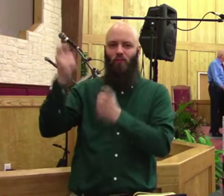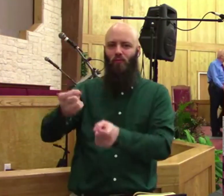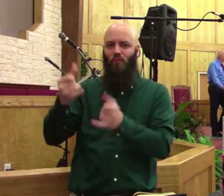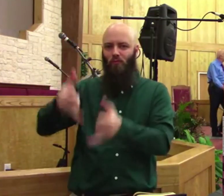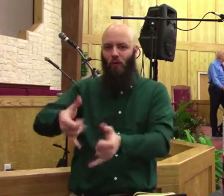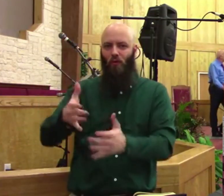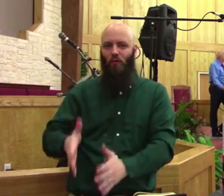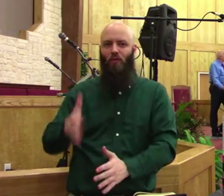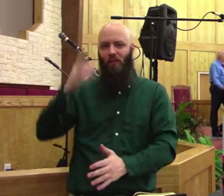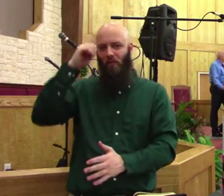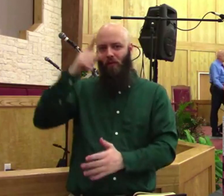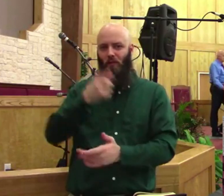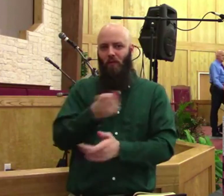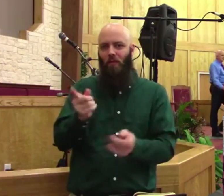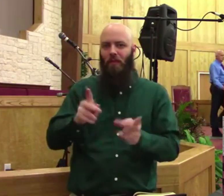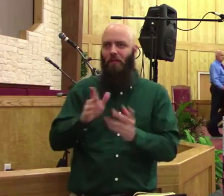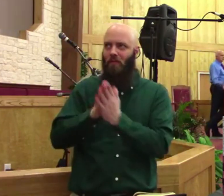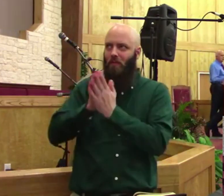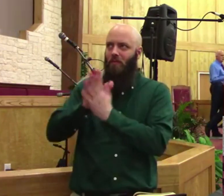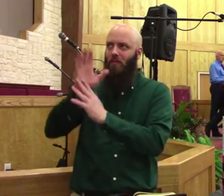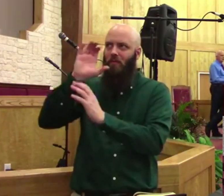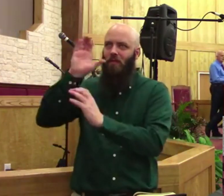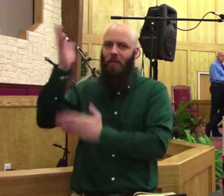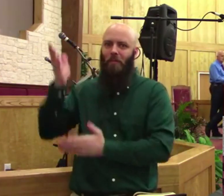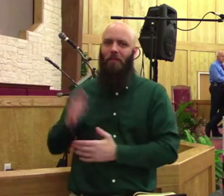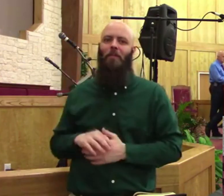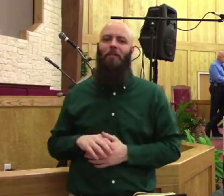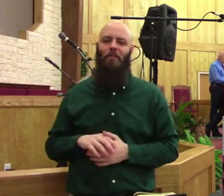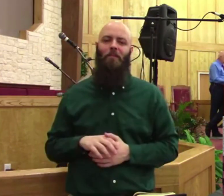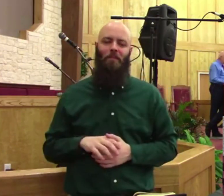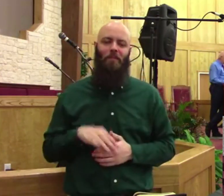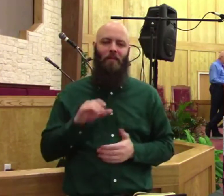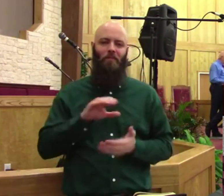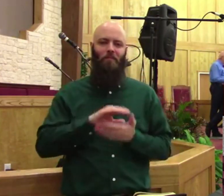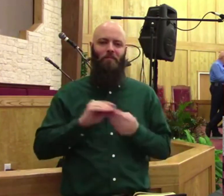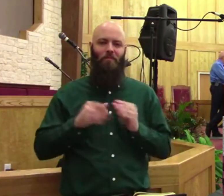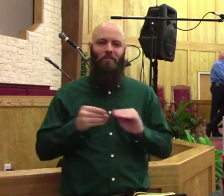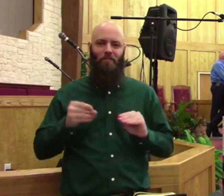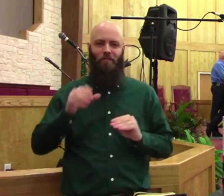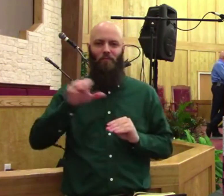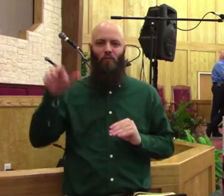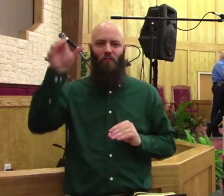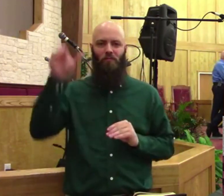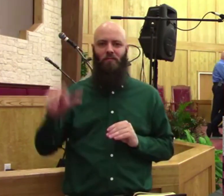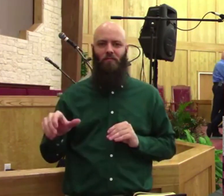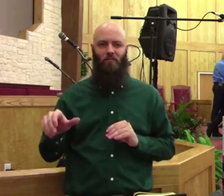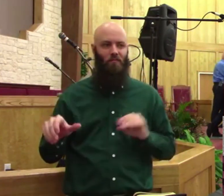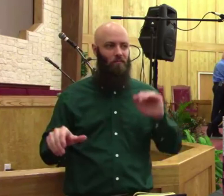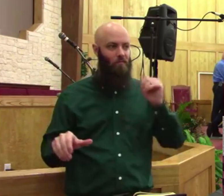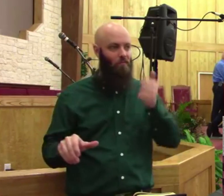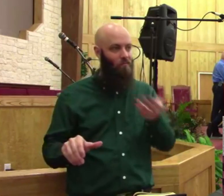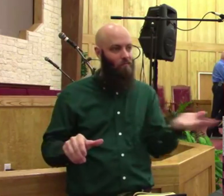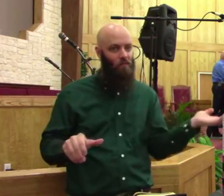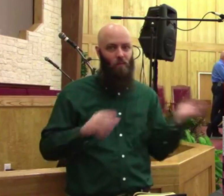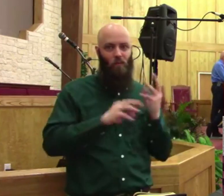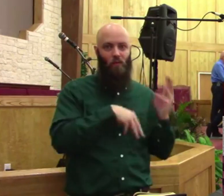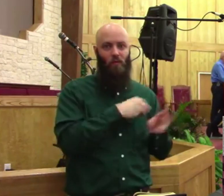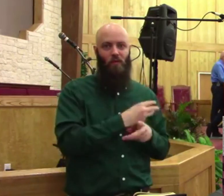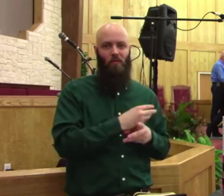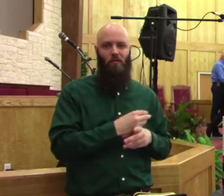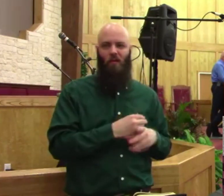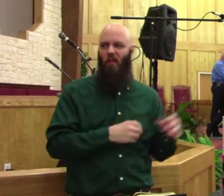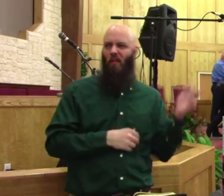Him. That's the message of the cross, and its foolishness to the world and to those of